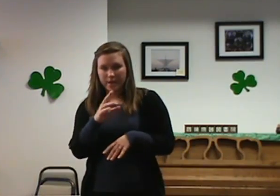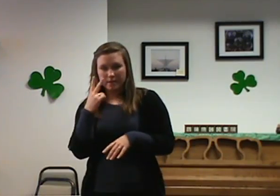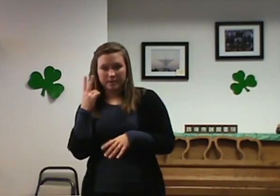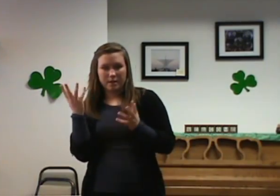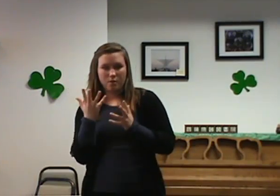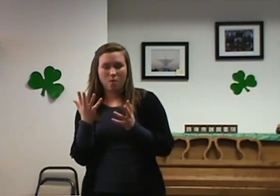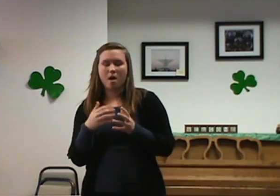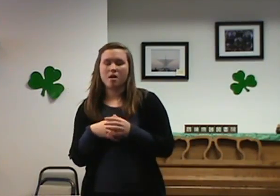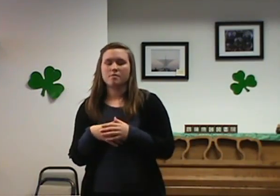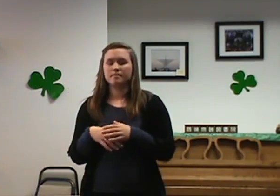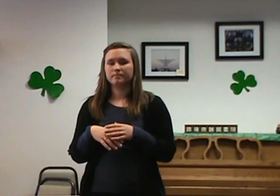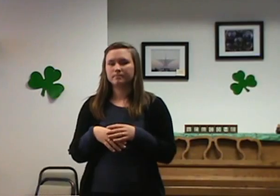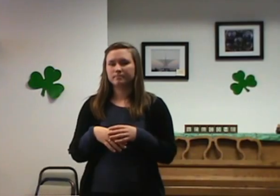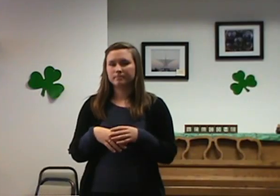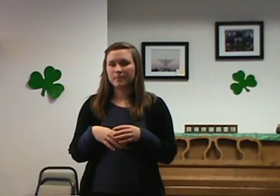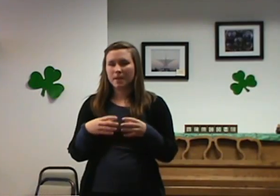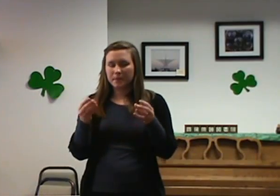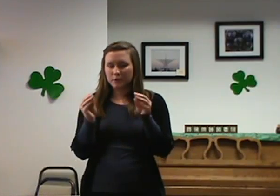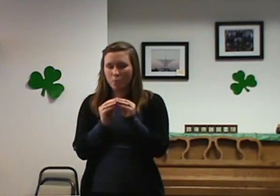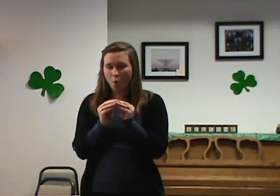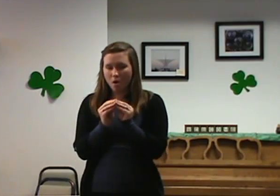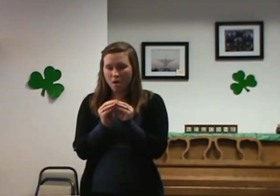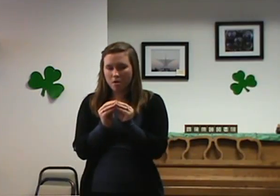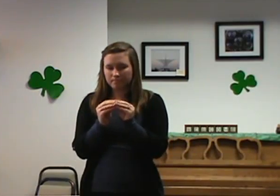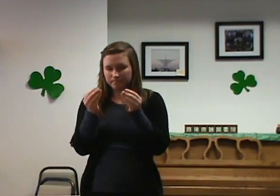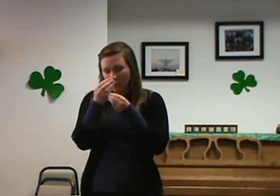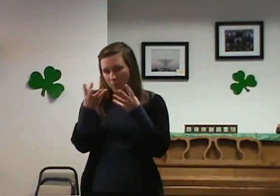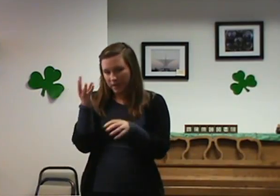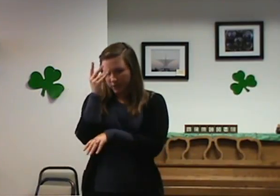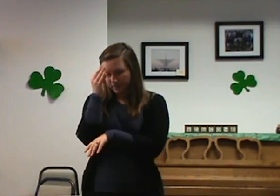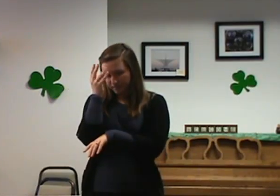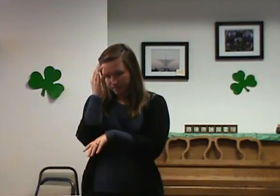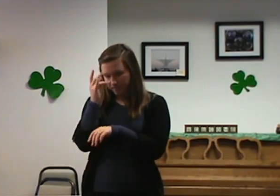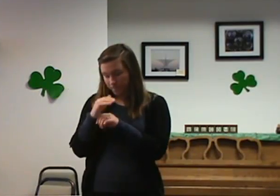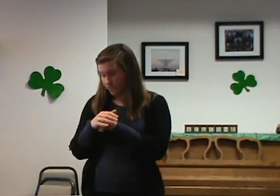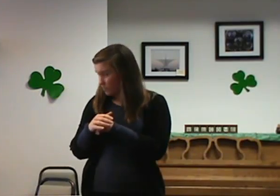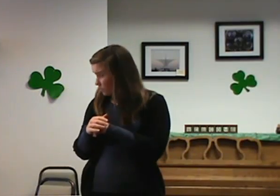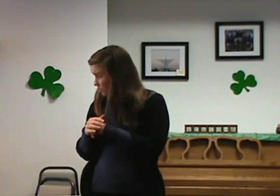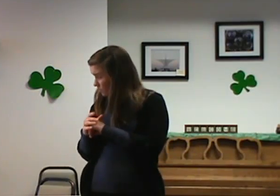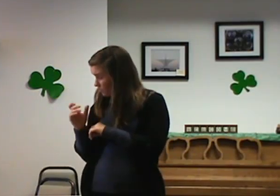after a person has been assessed, you might have a pretty good idea of what they need.